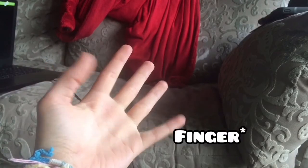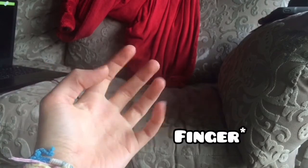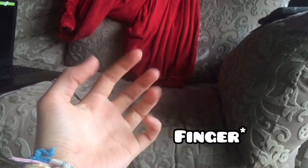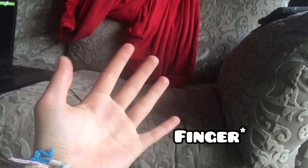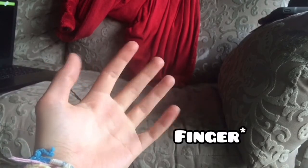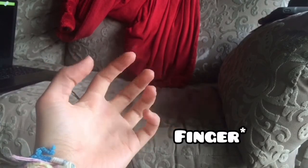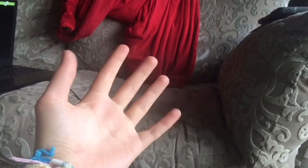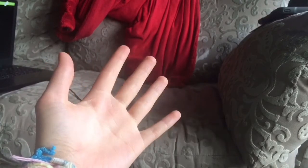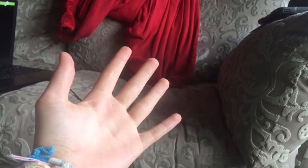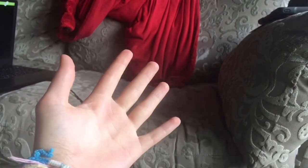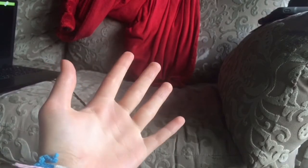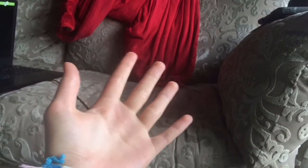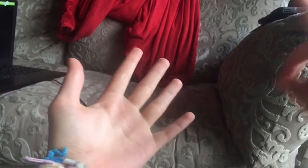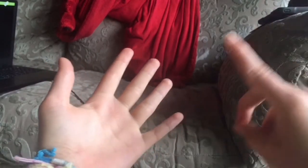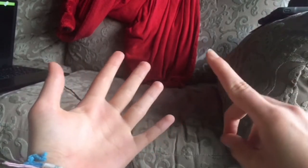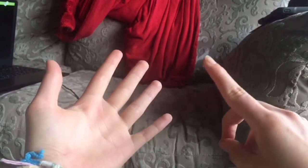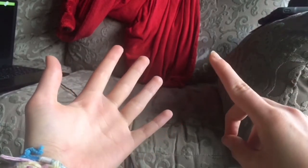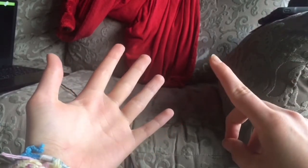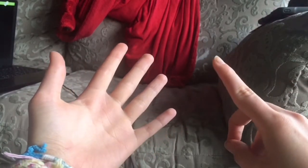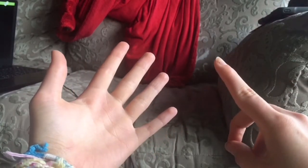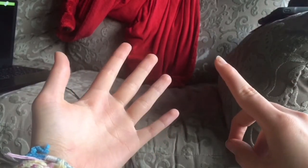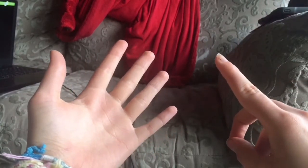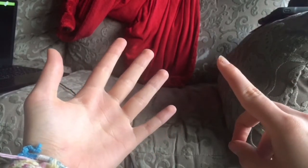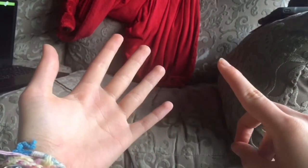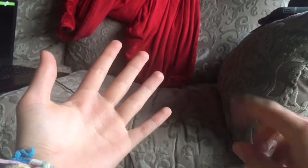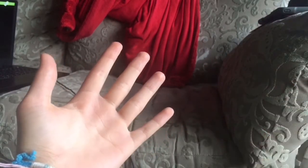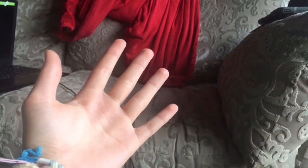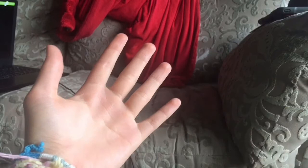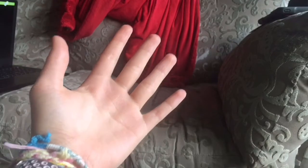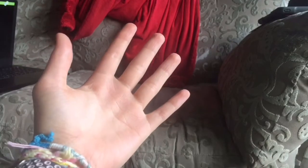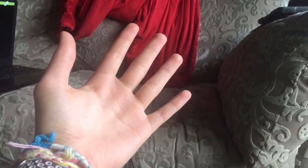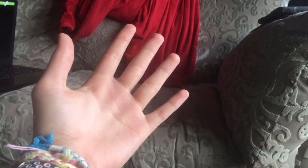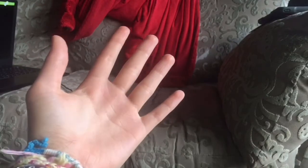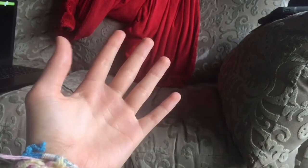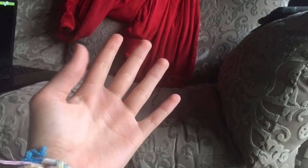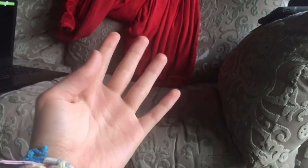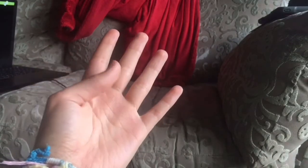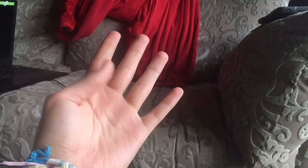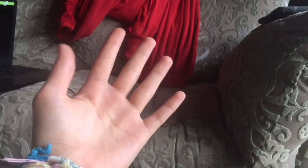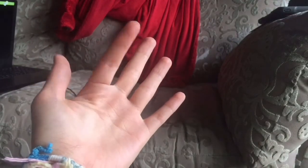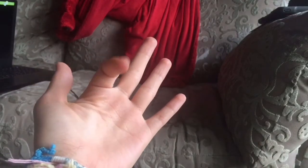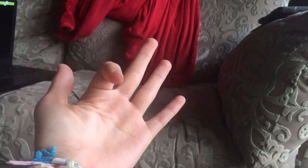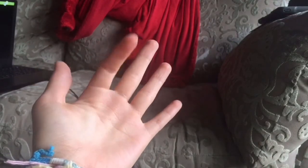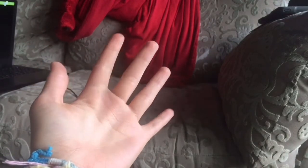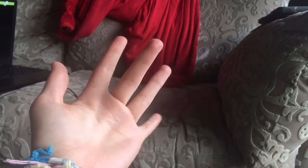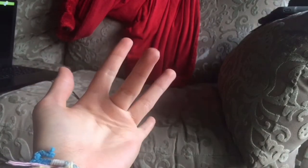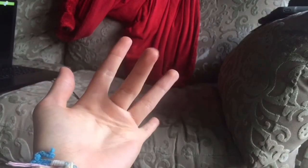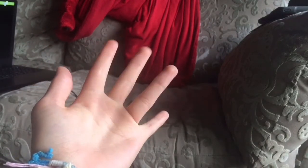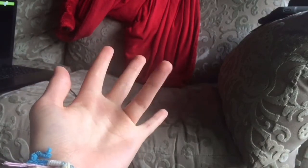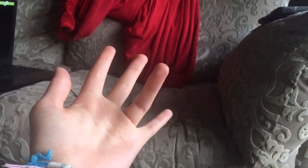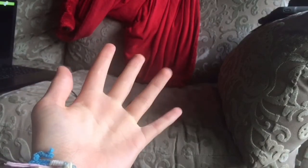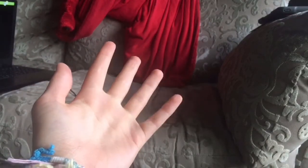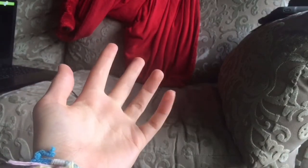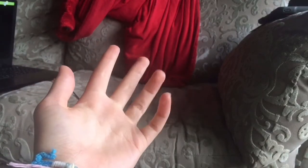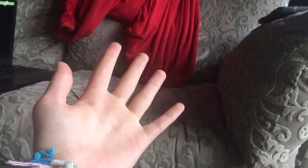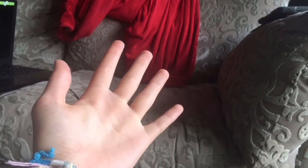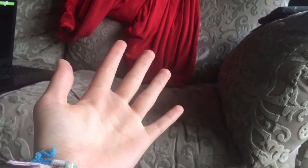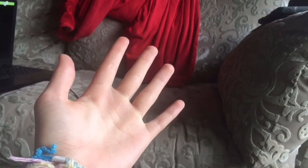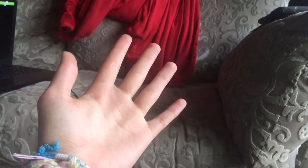hand to point up with your right finger. And a little tip for that is you count your vowels in order on your right